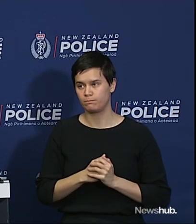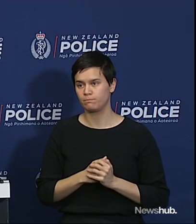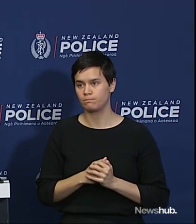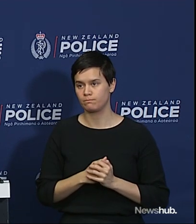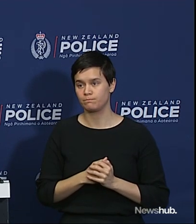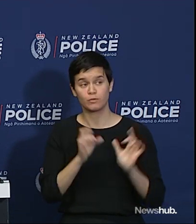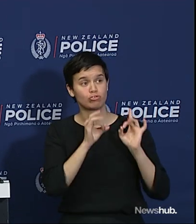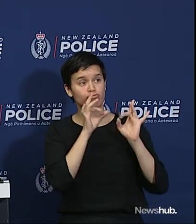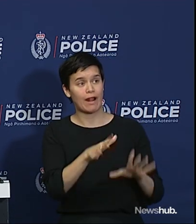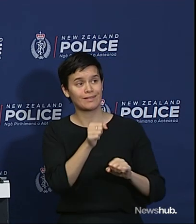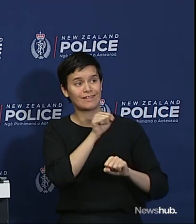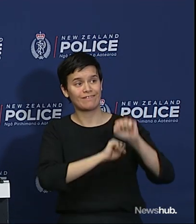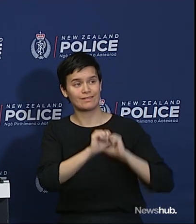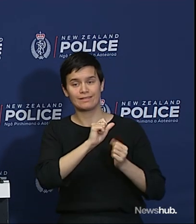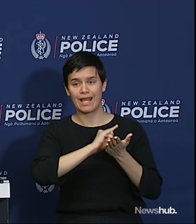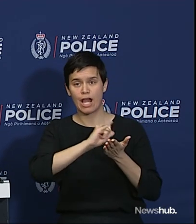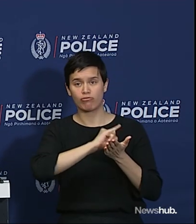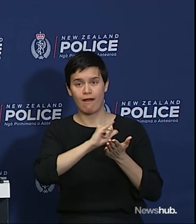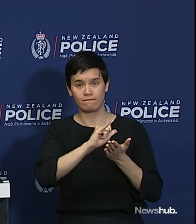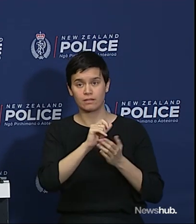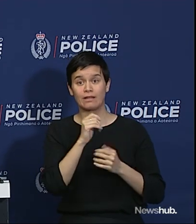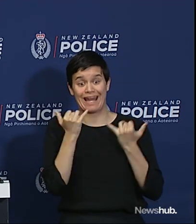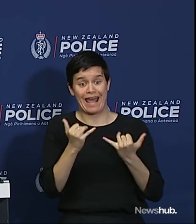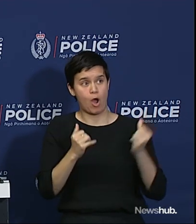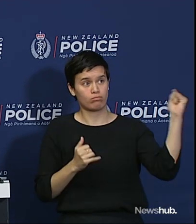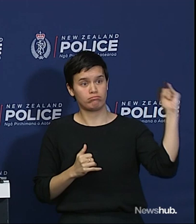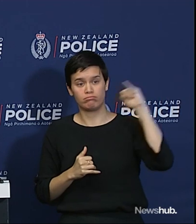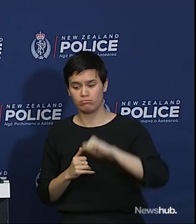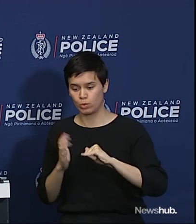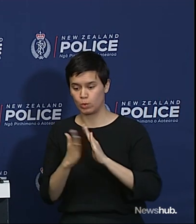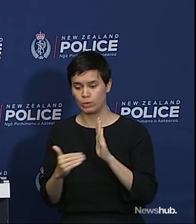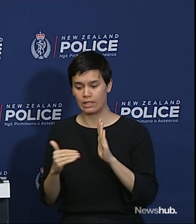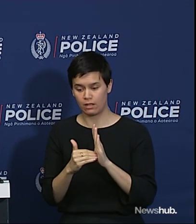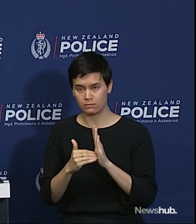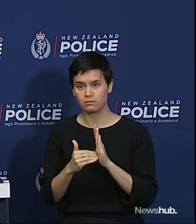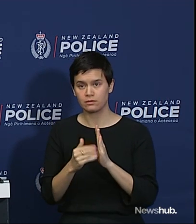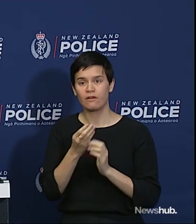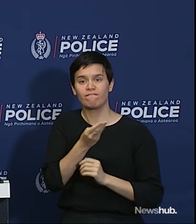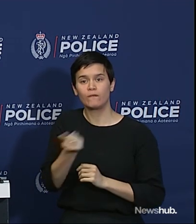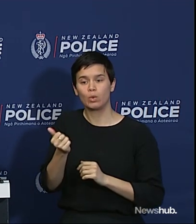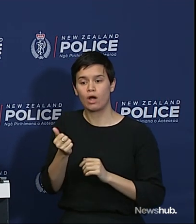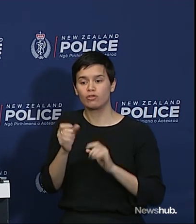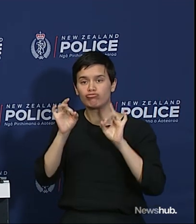An Australian Defence aircraft is heading to New Zealand now to uplift a number of the injured Australians.